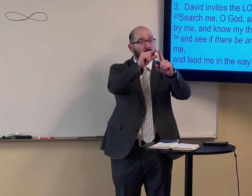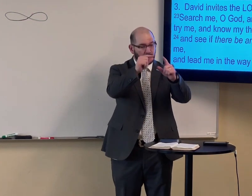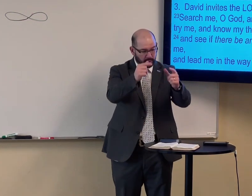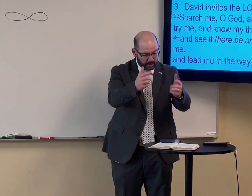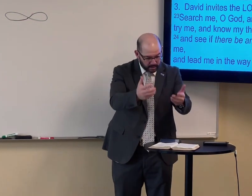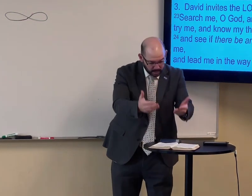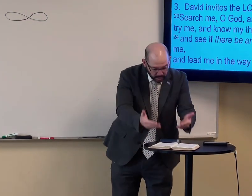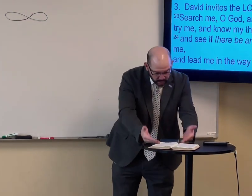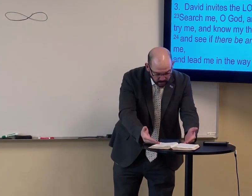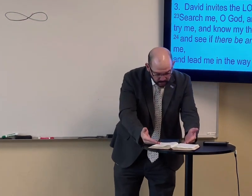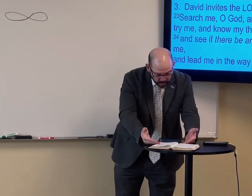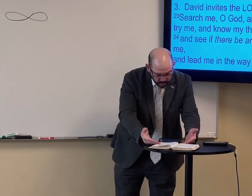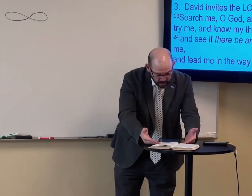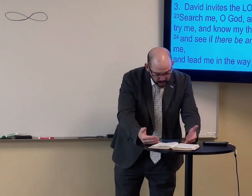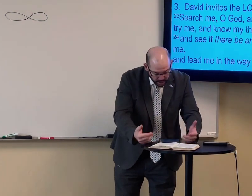God, your Word is right here.